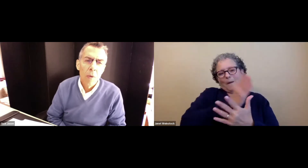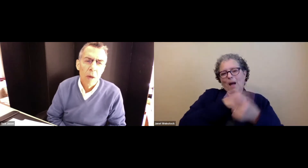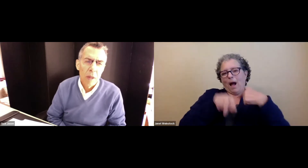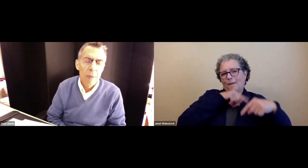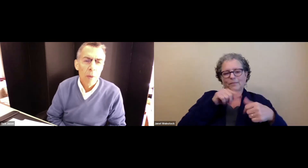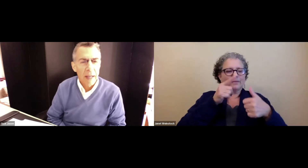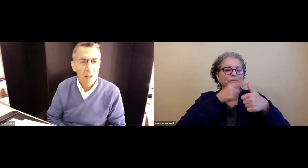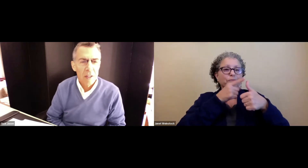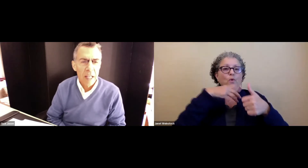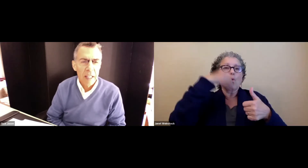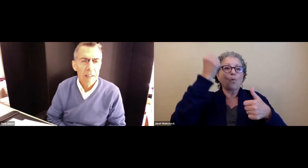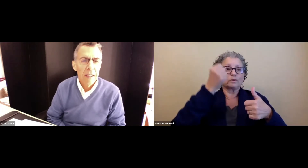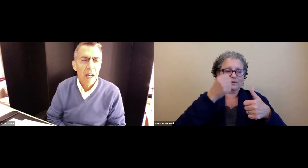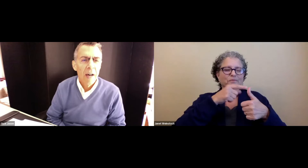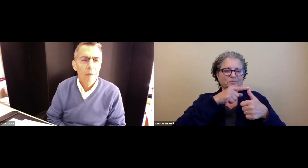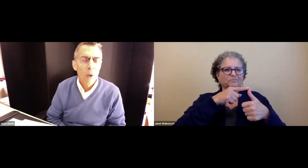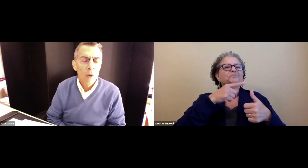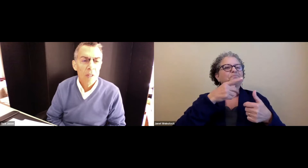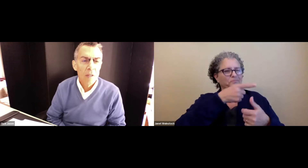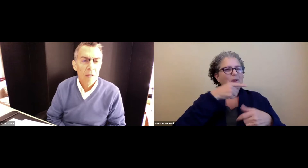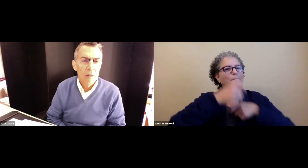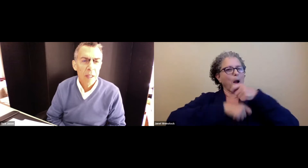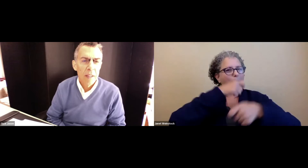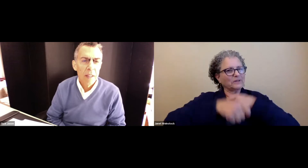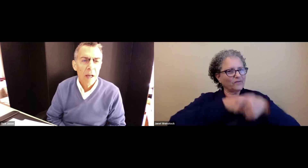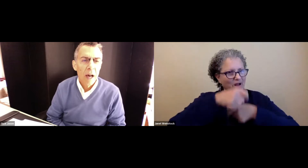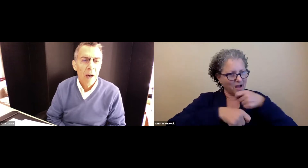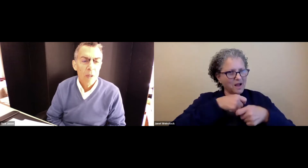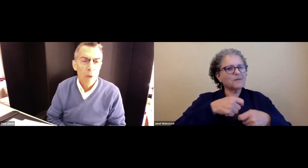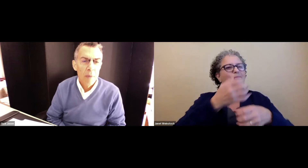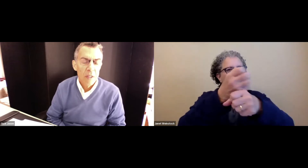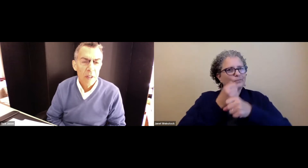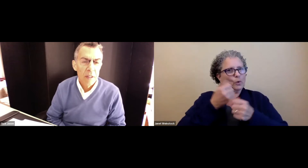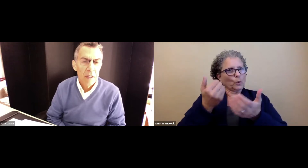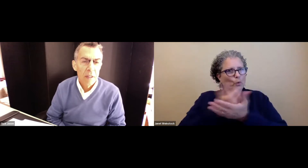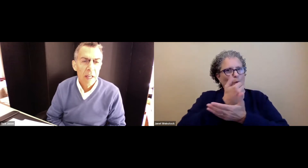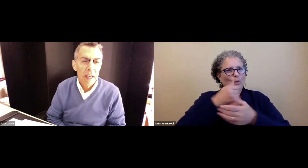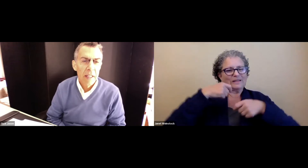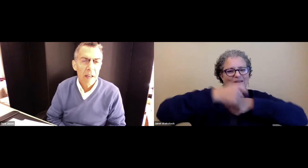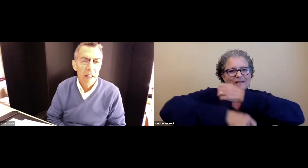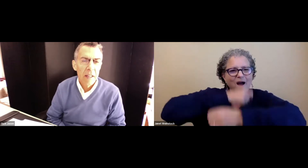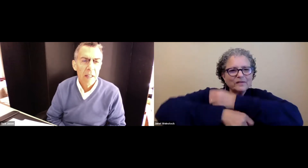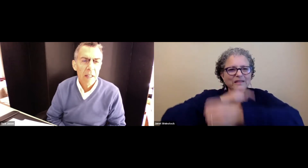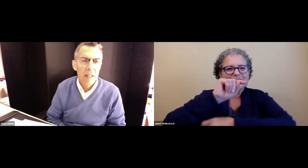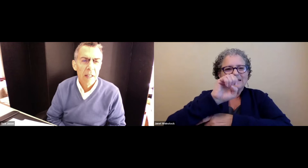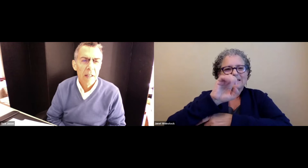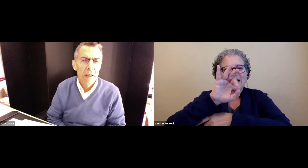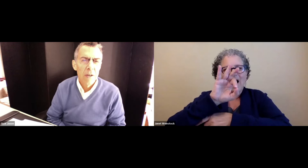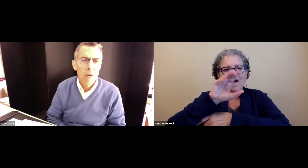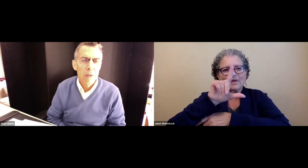Let me go back just a second. The oldest sibling was bar mitzvahed and got a new